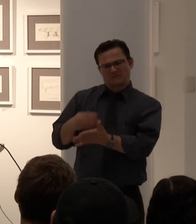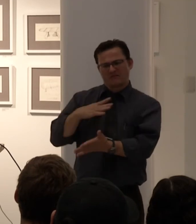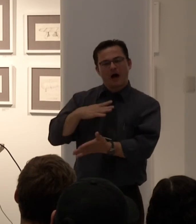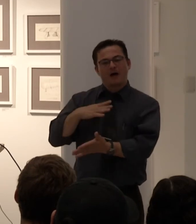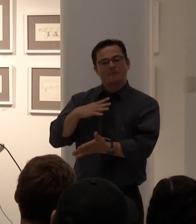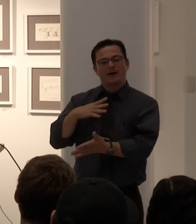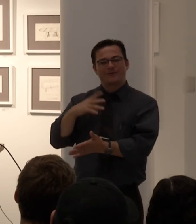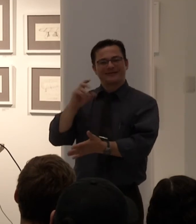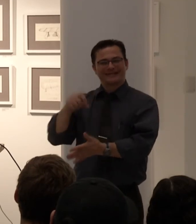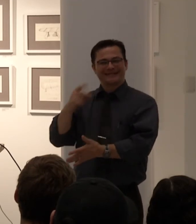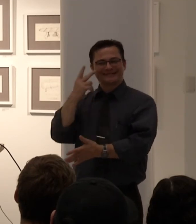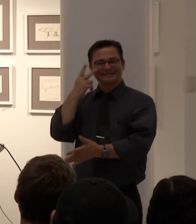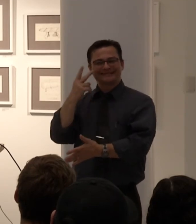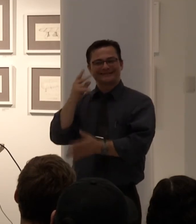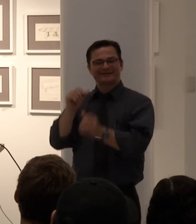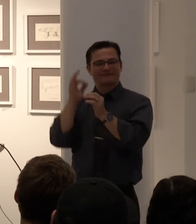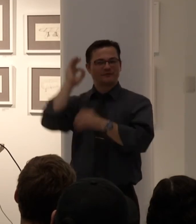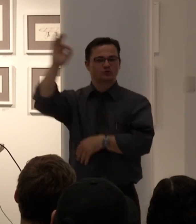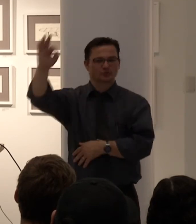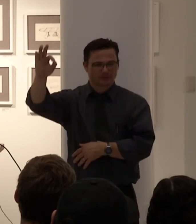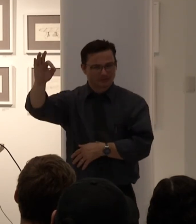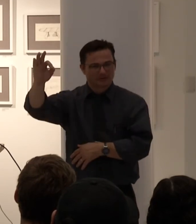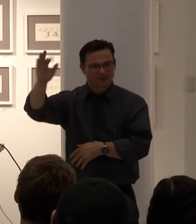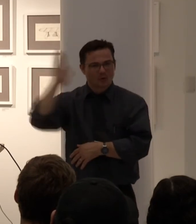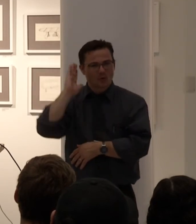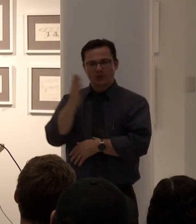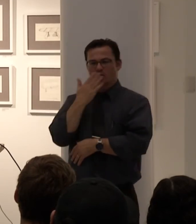on a long-term basis.